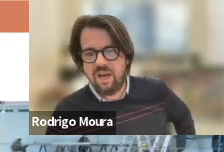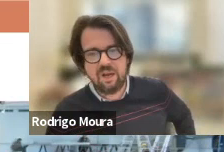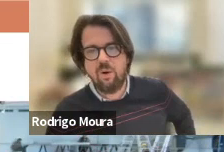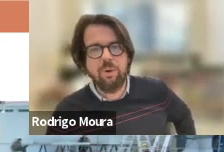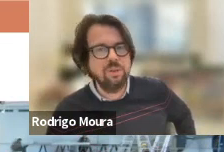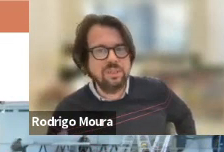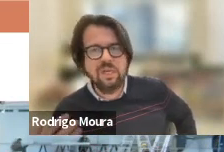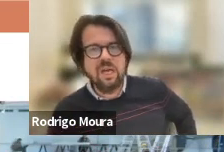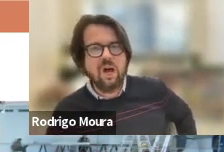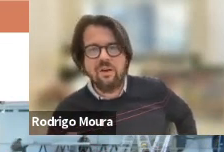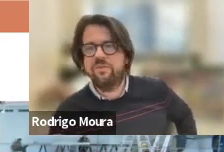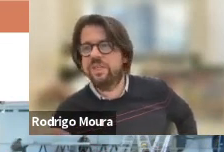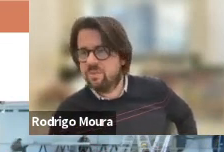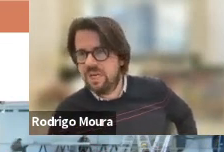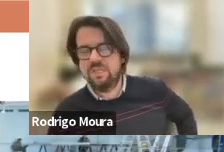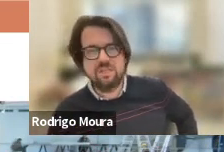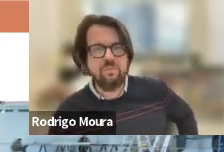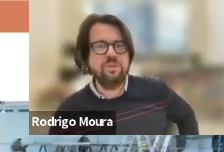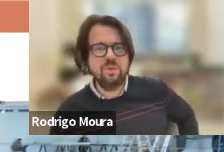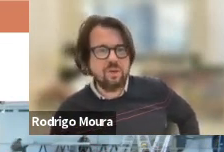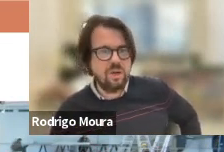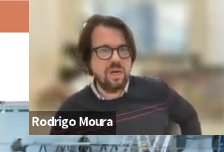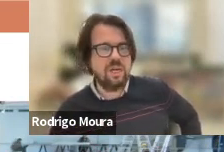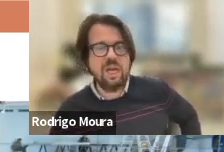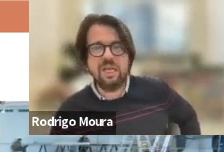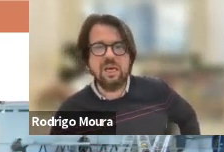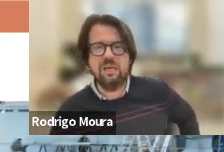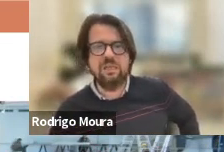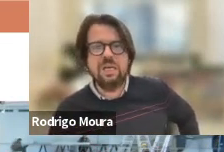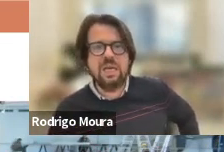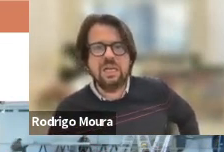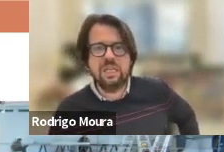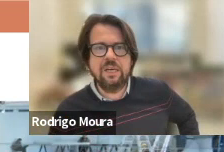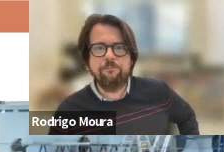interesting component of this relationship between the critic and